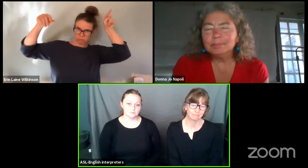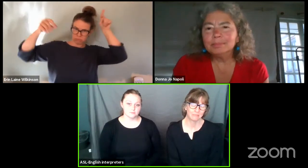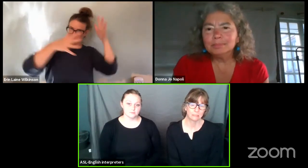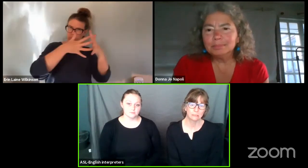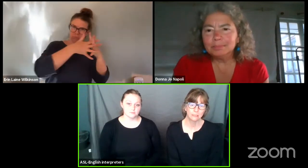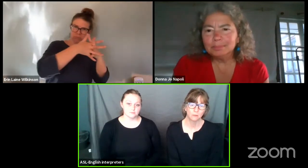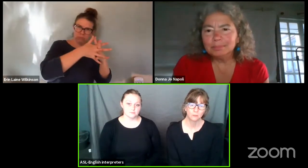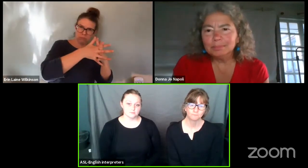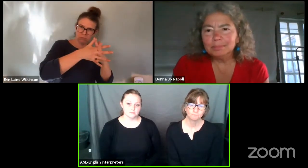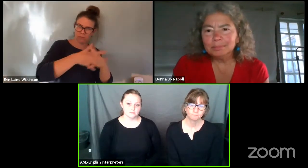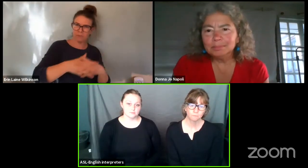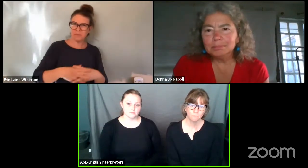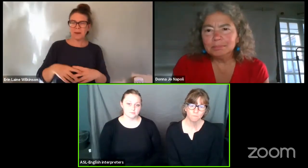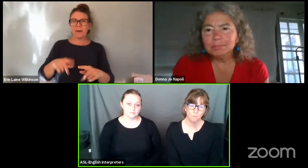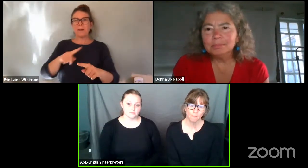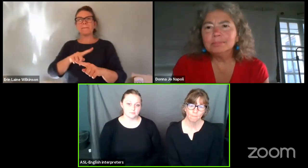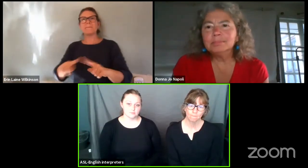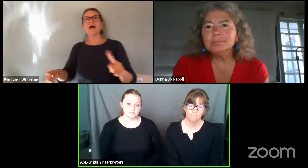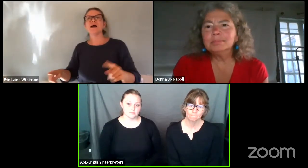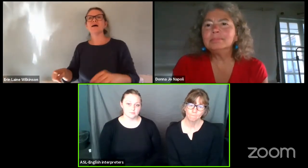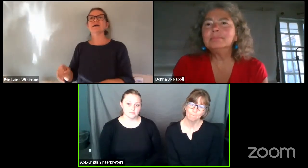representation mentally.